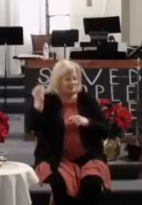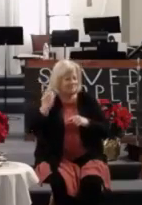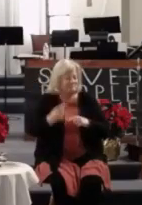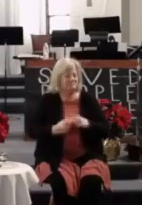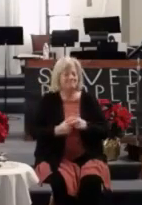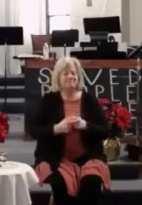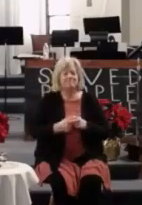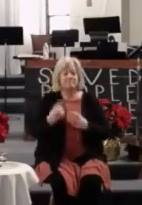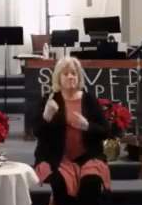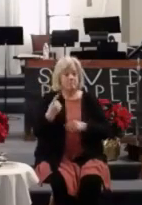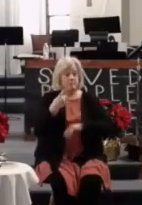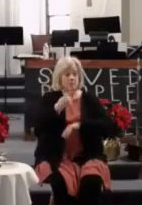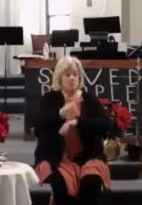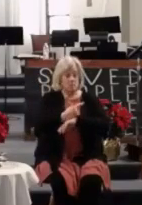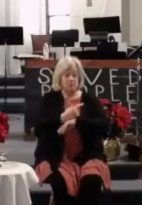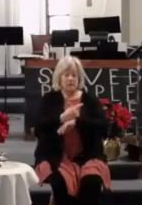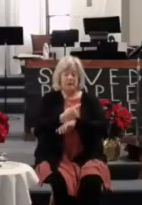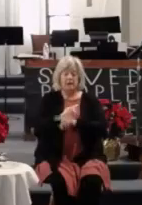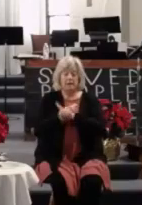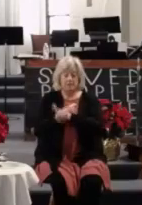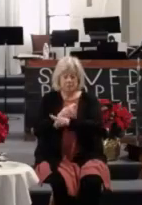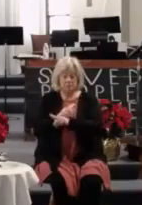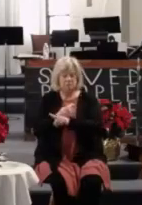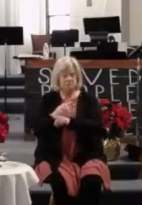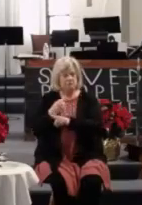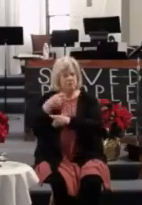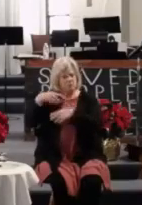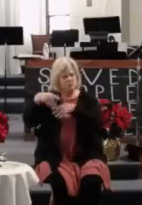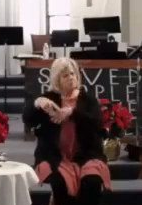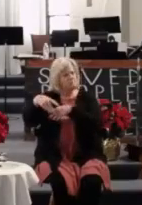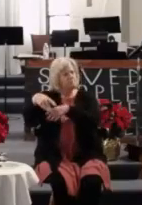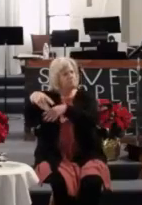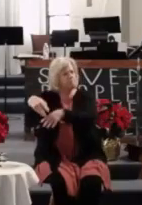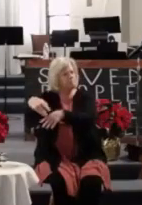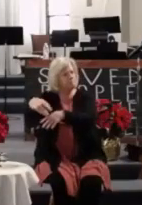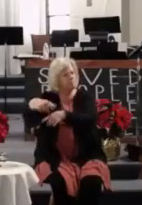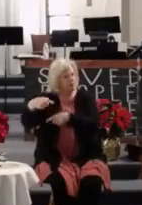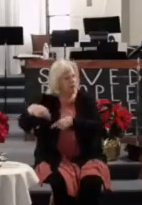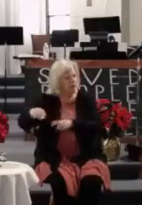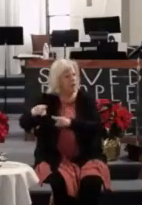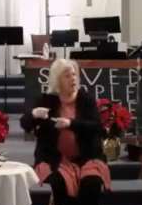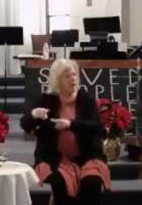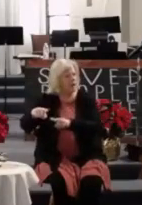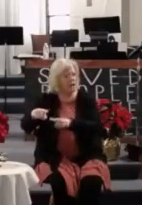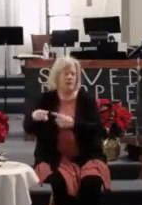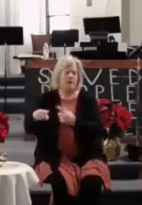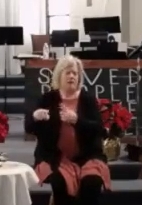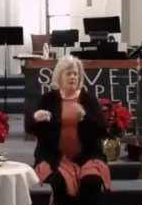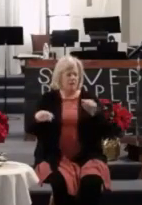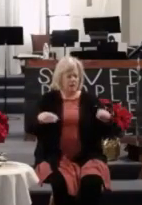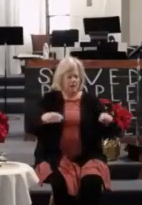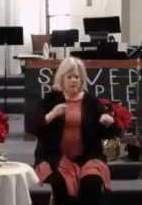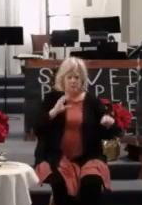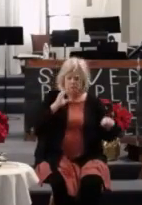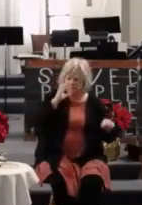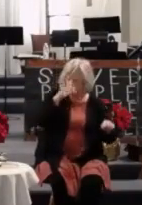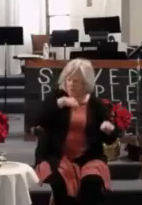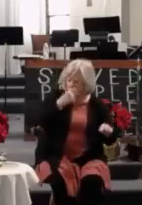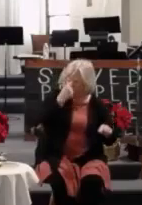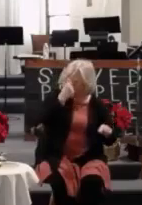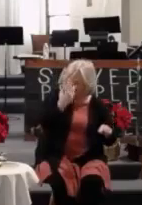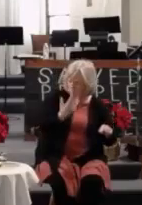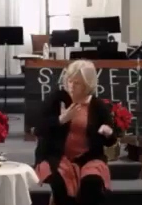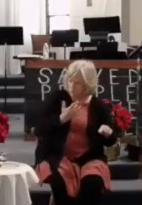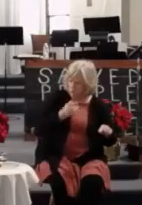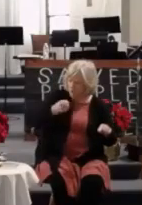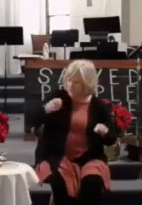One day, as he was describing a parade passing by, his roommate had an odd thought. Why does